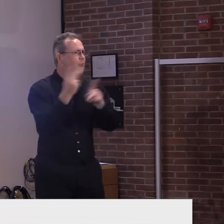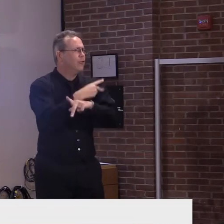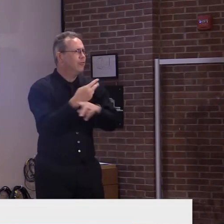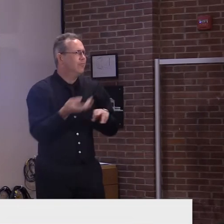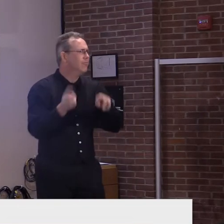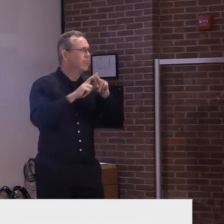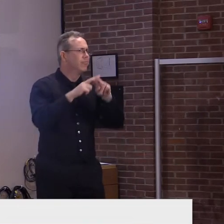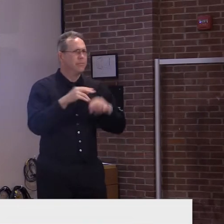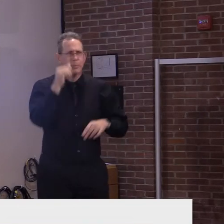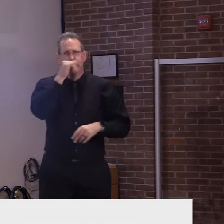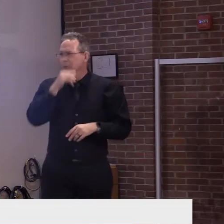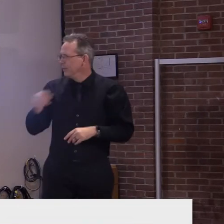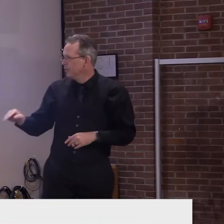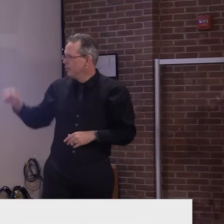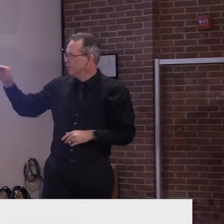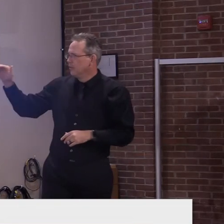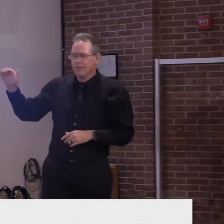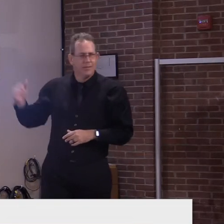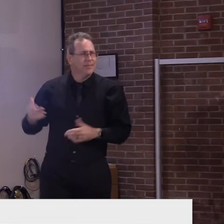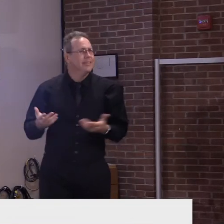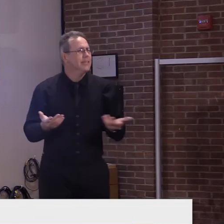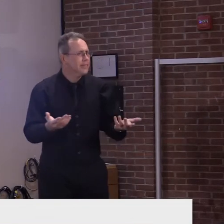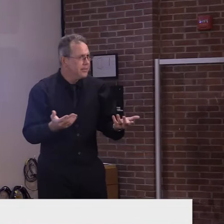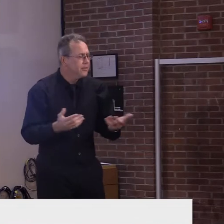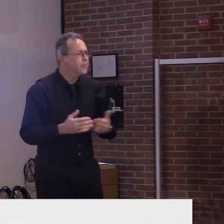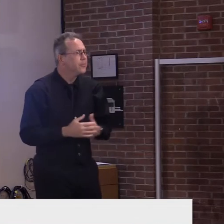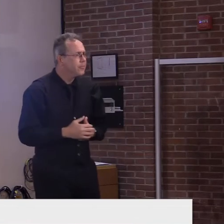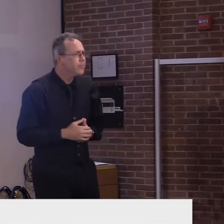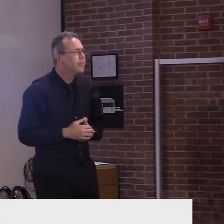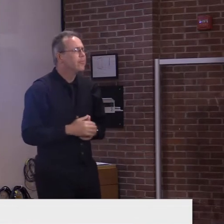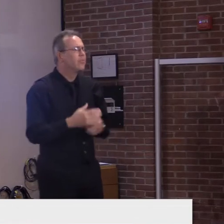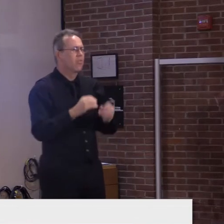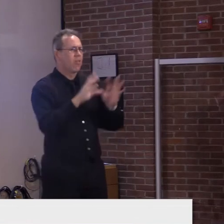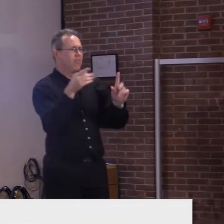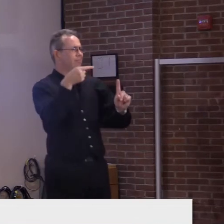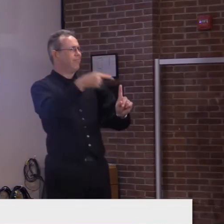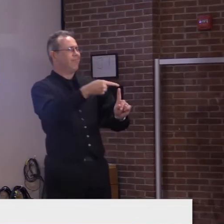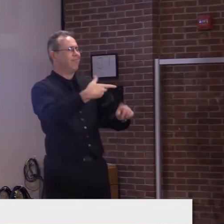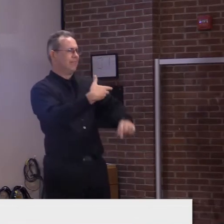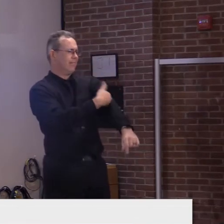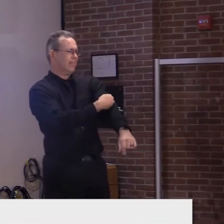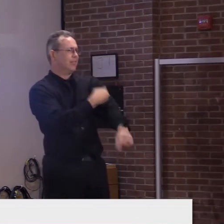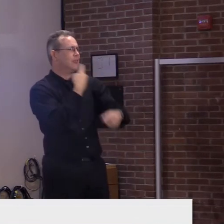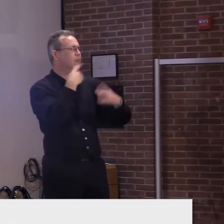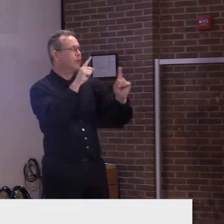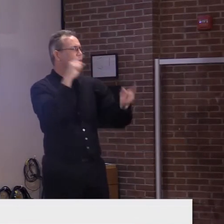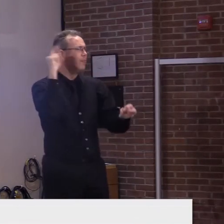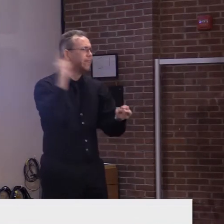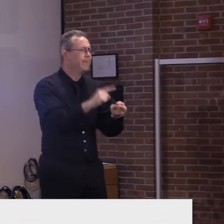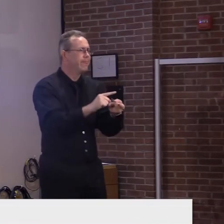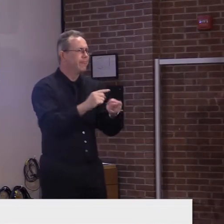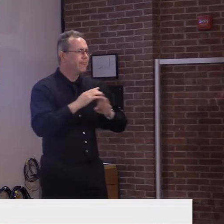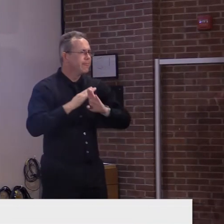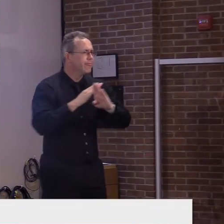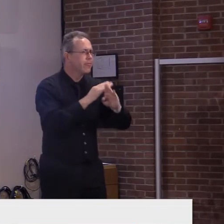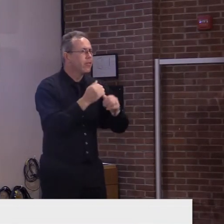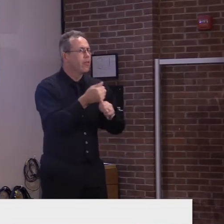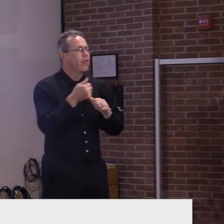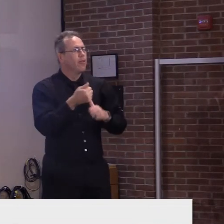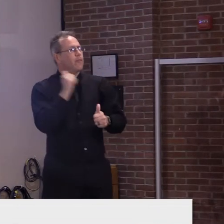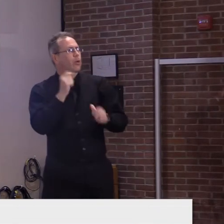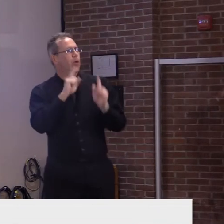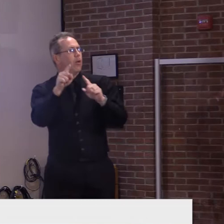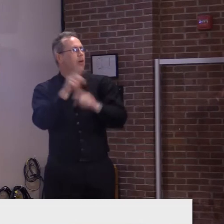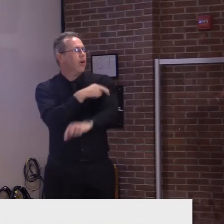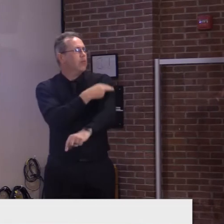The vaccines are protecting people from infection, protecting people from hospitalization as well. And you can see that again on the next